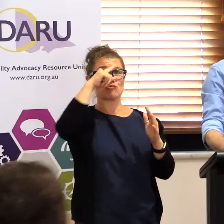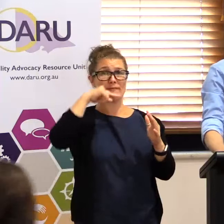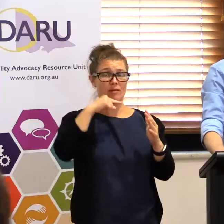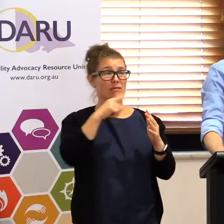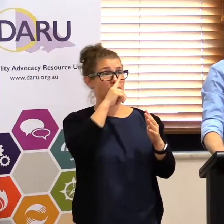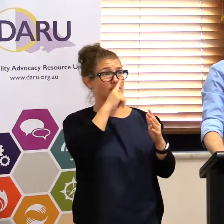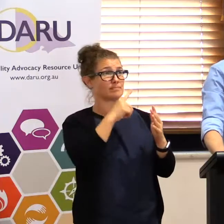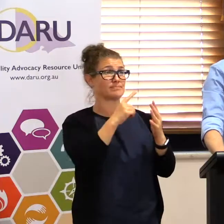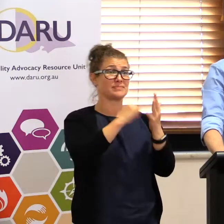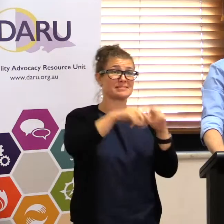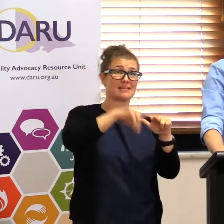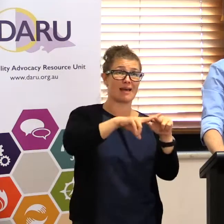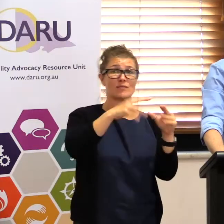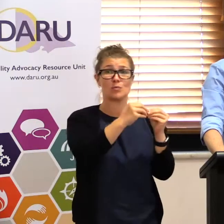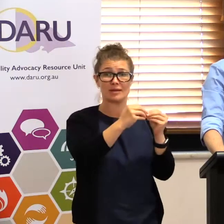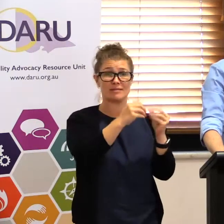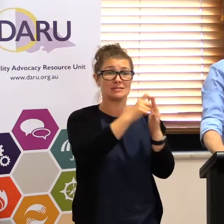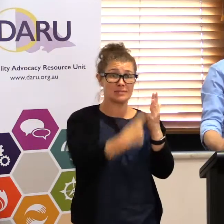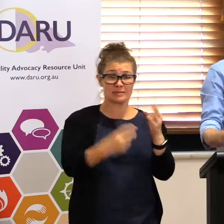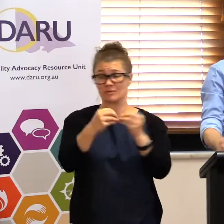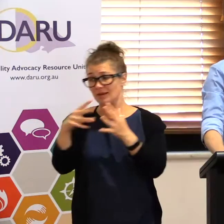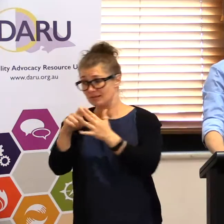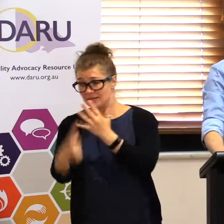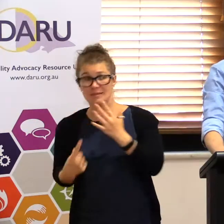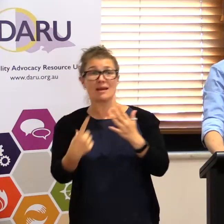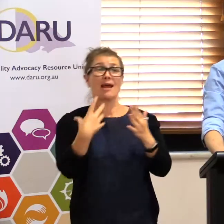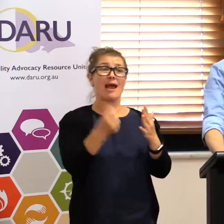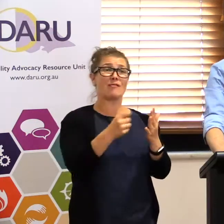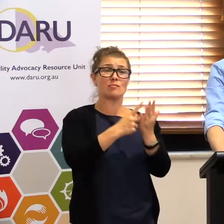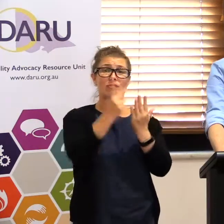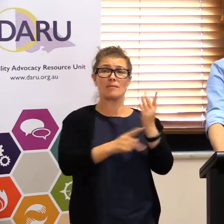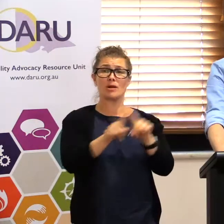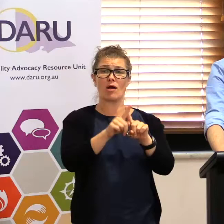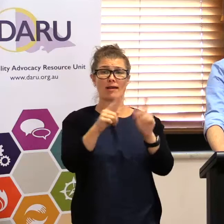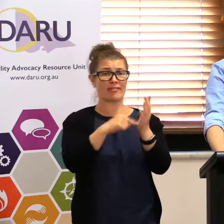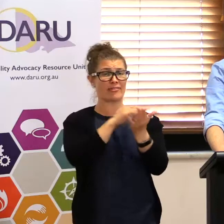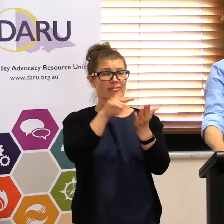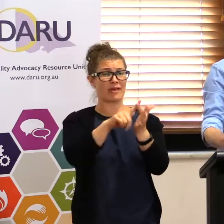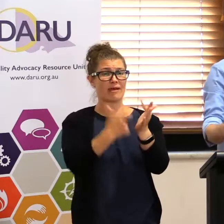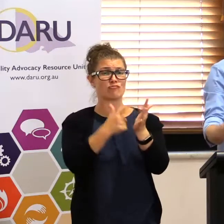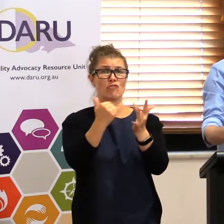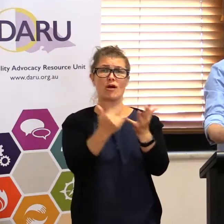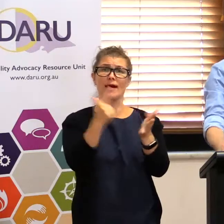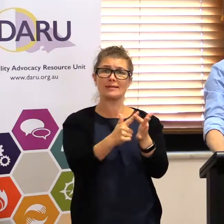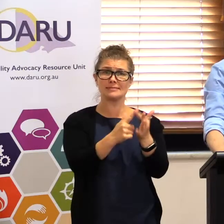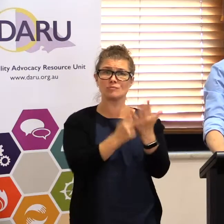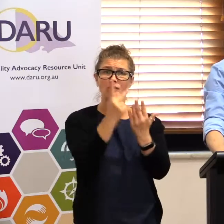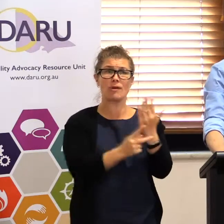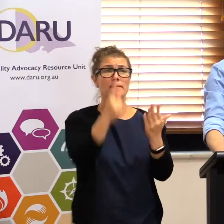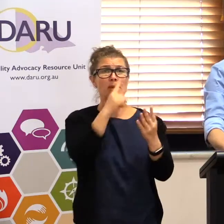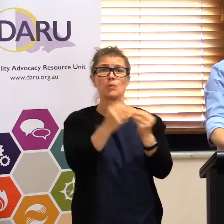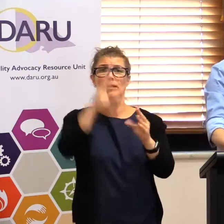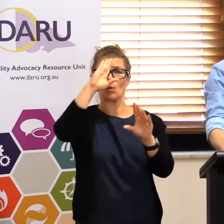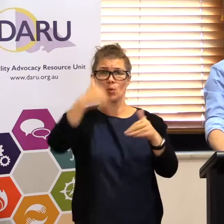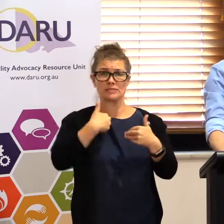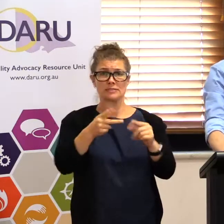paid internships, programs like the RISE DHHS initiative, which is around getting people with autism into employment, and